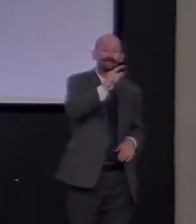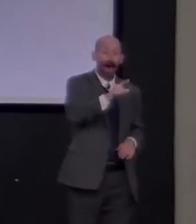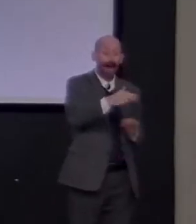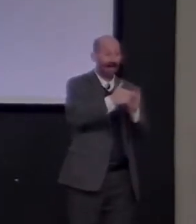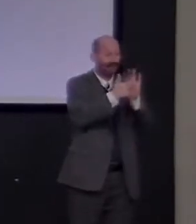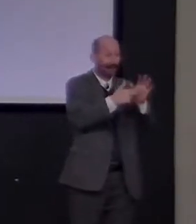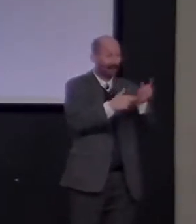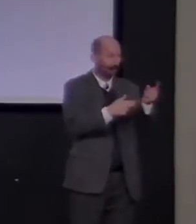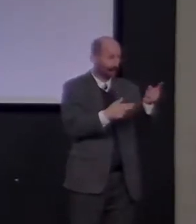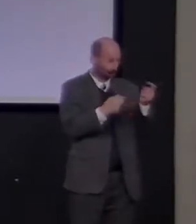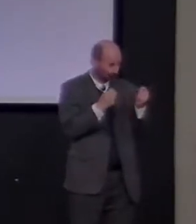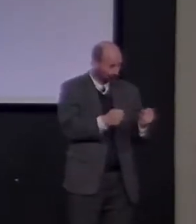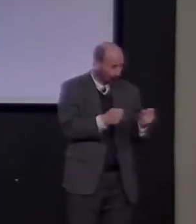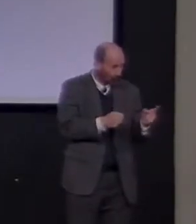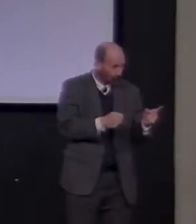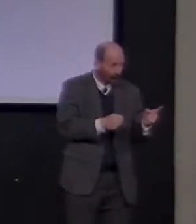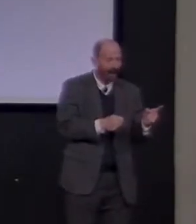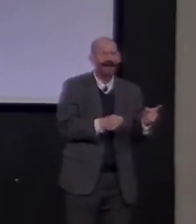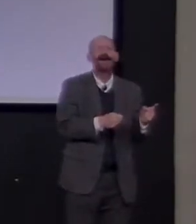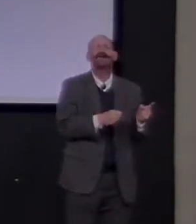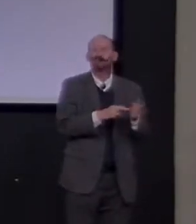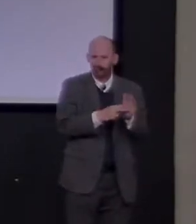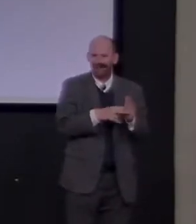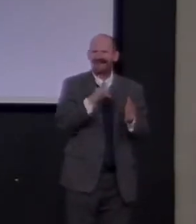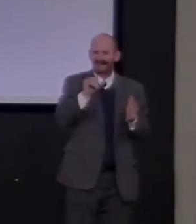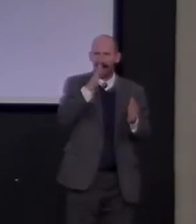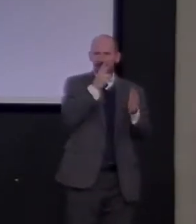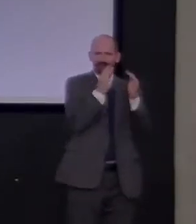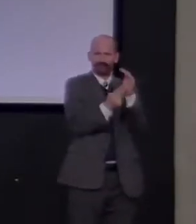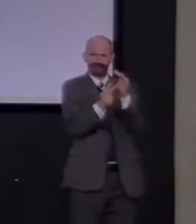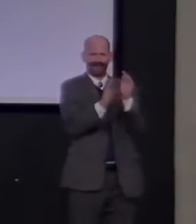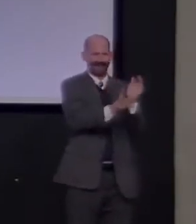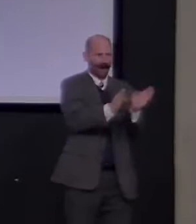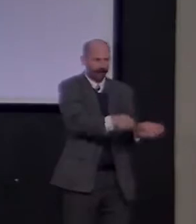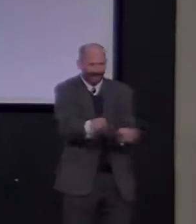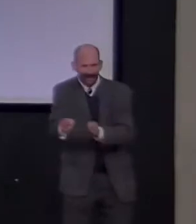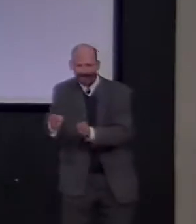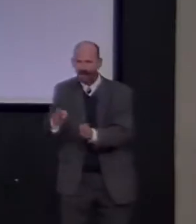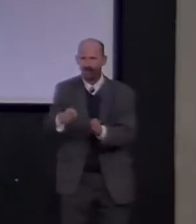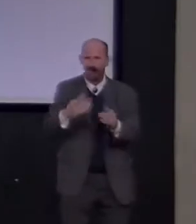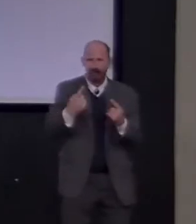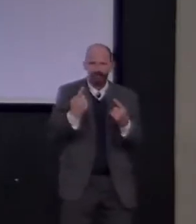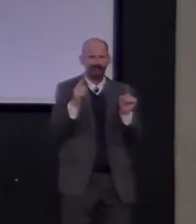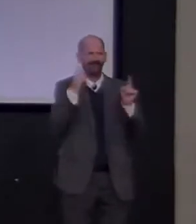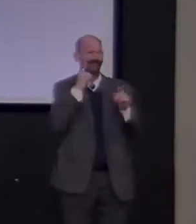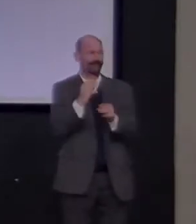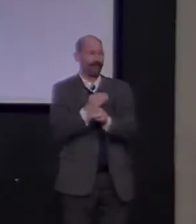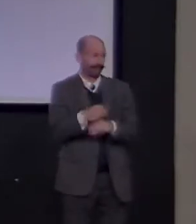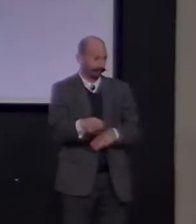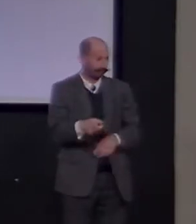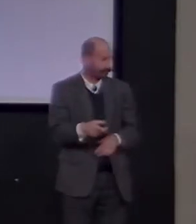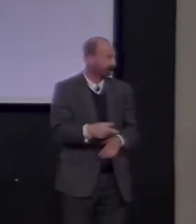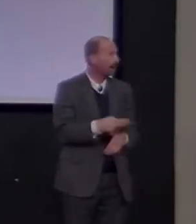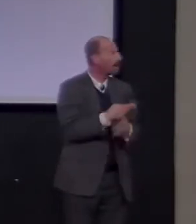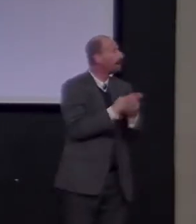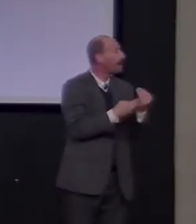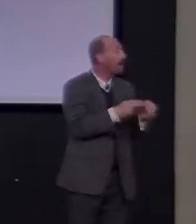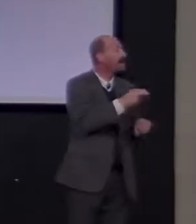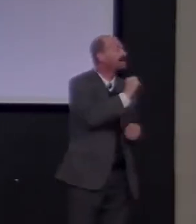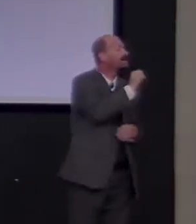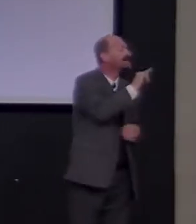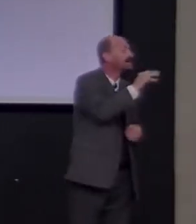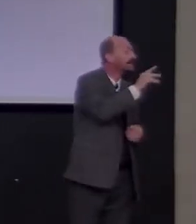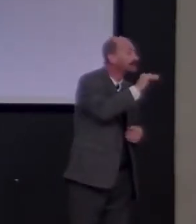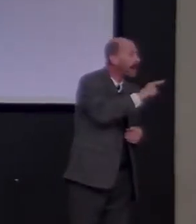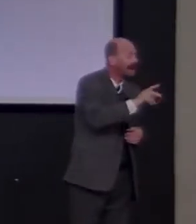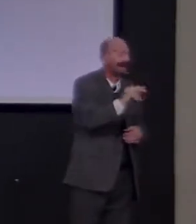that really explained individual differences in math achievement. So whilst both symbolic and non-symbolic version of the test correlated,